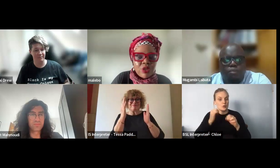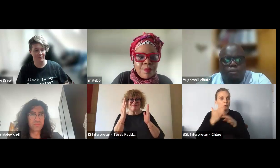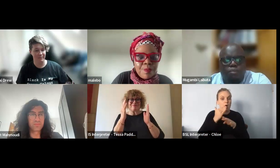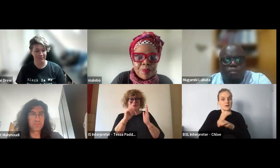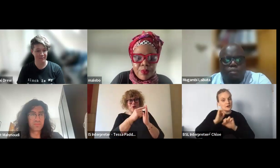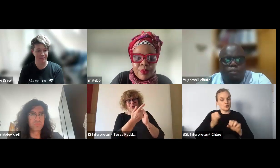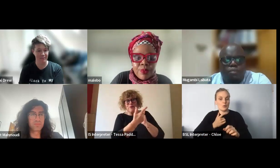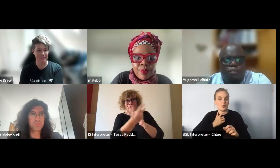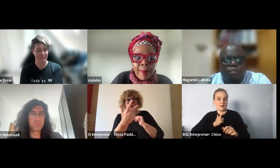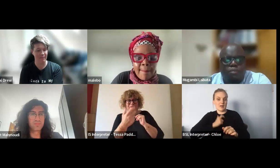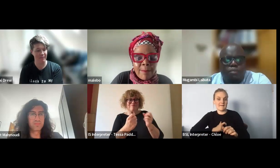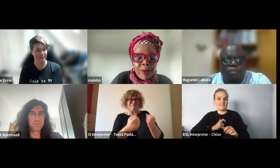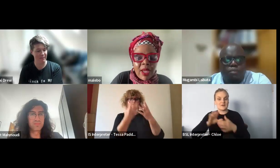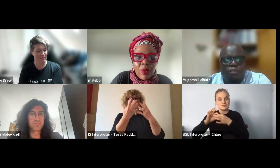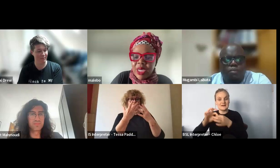you so much.